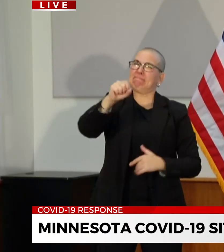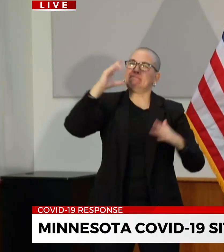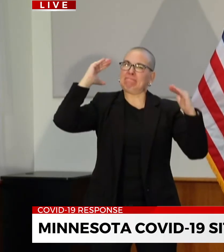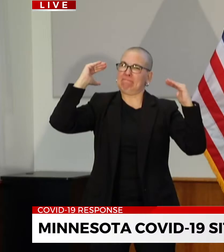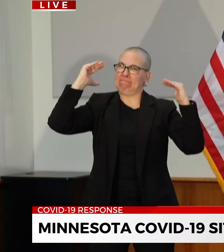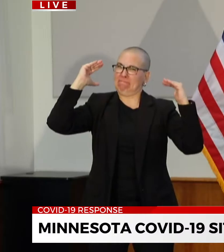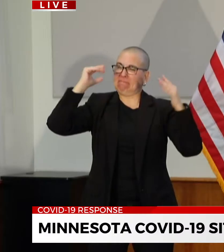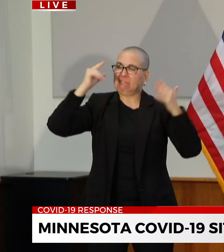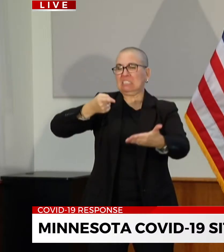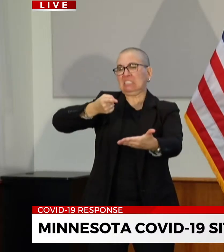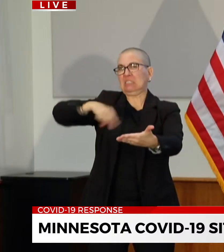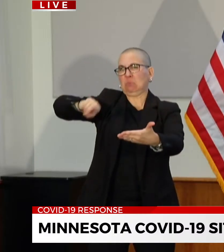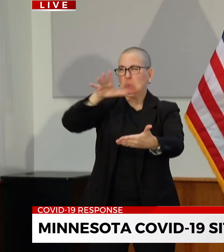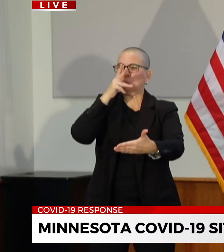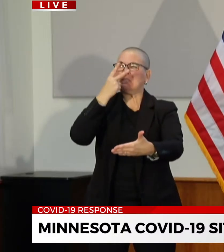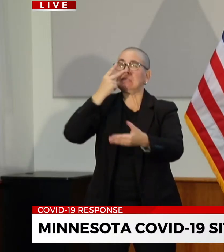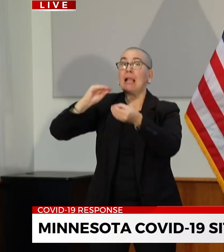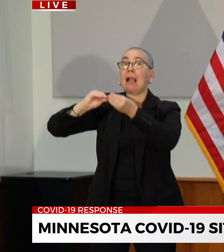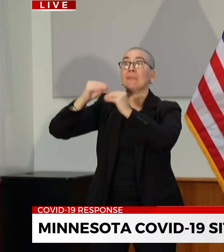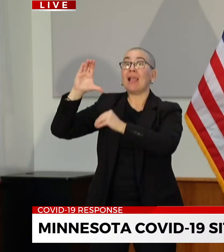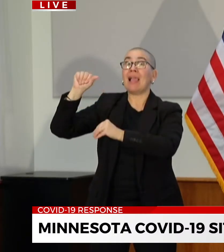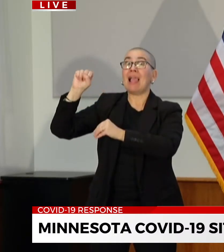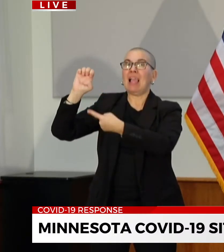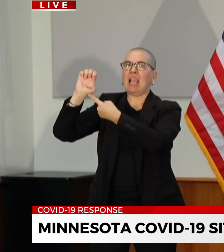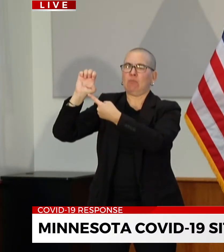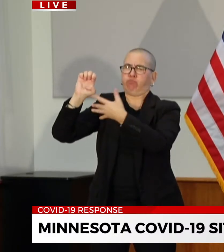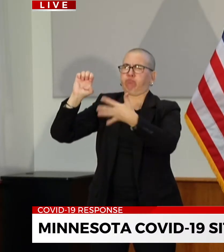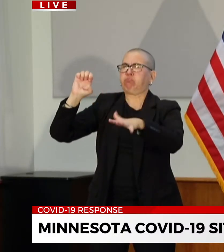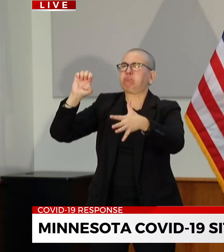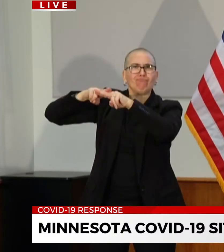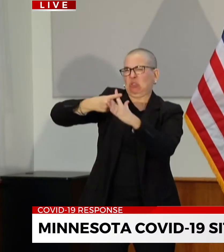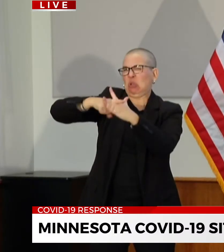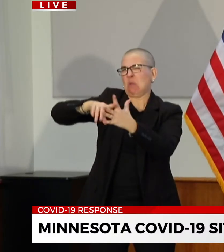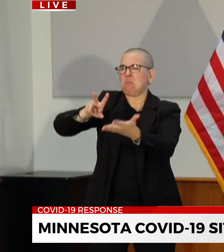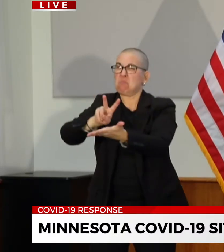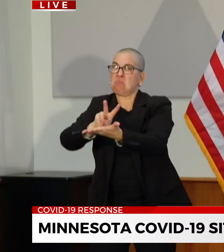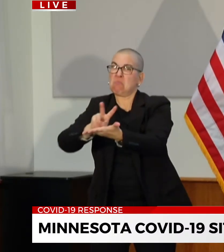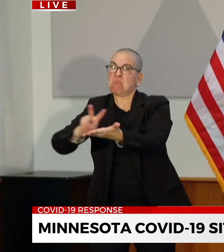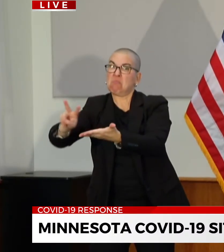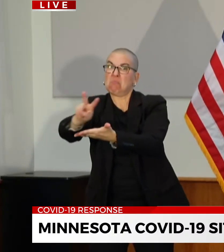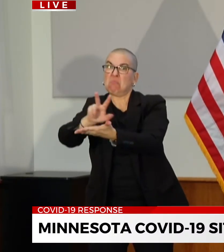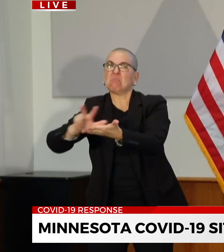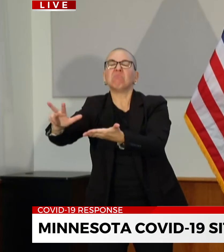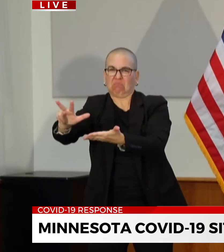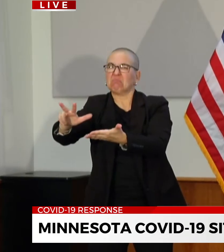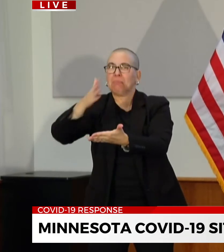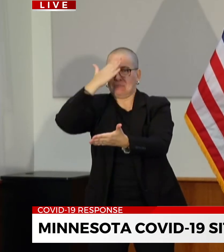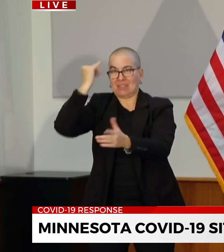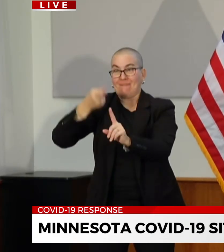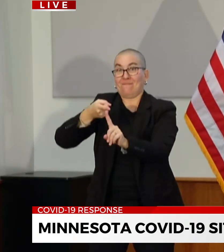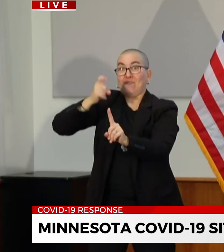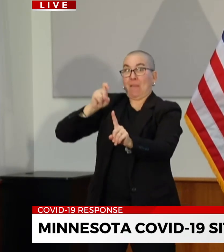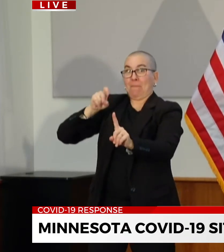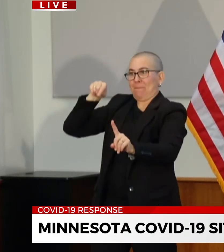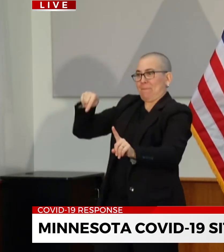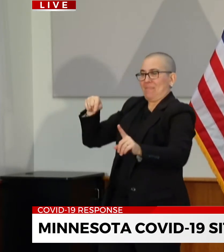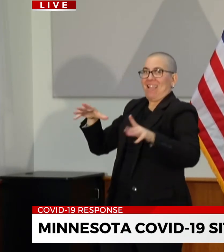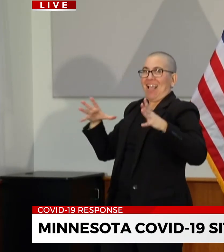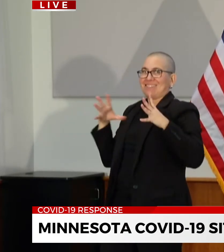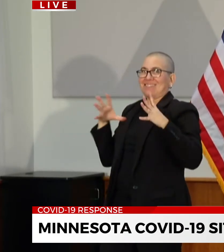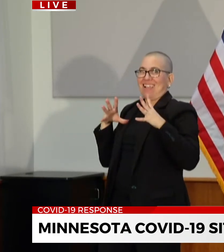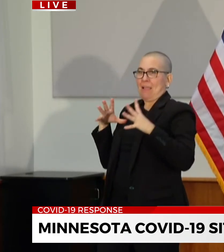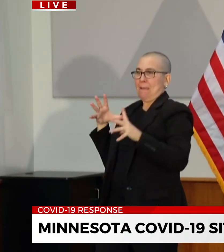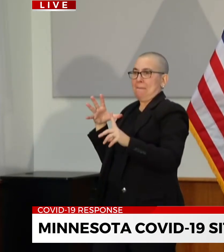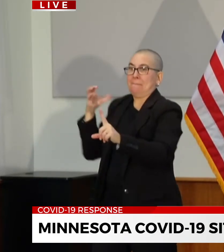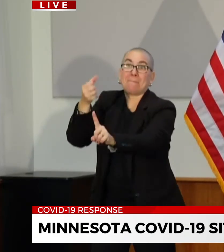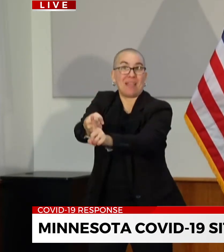week from now, but more likely in a 2 to 3 week time period. Thanksgiving holiday. One thing, and again, thank you